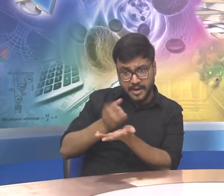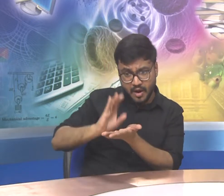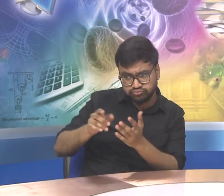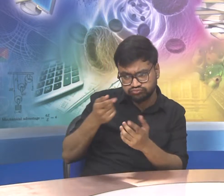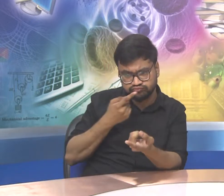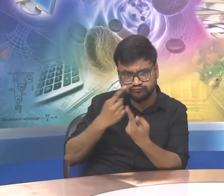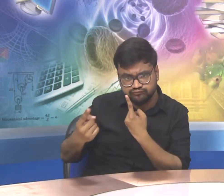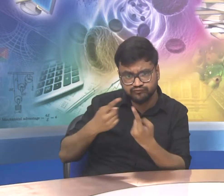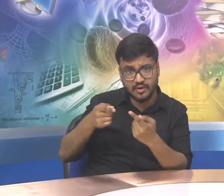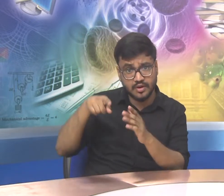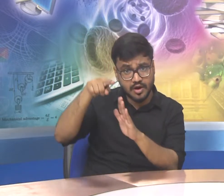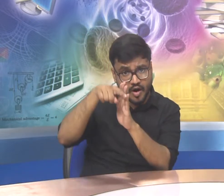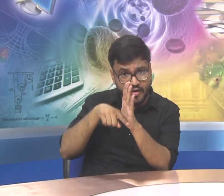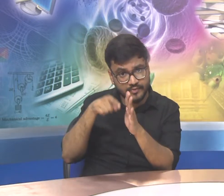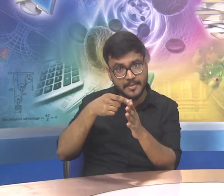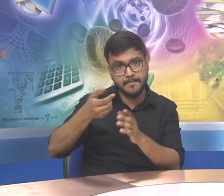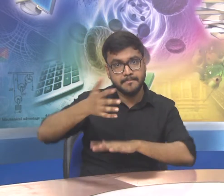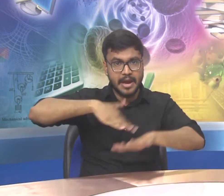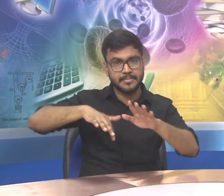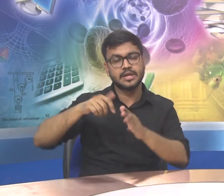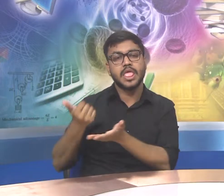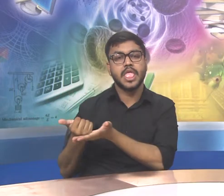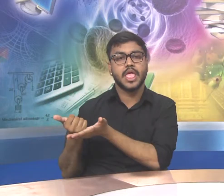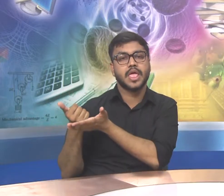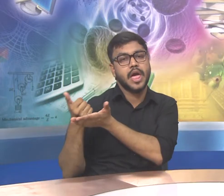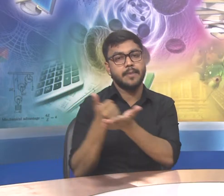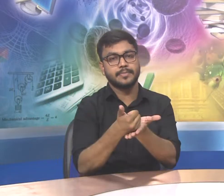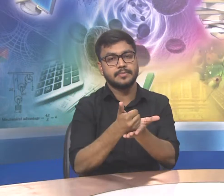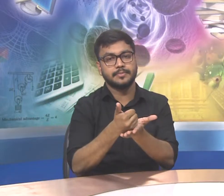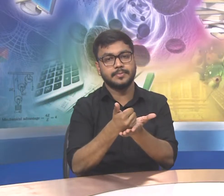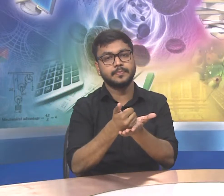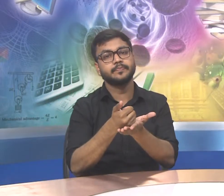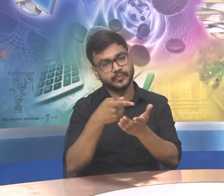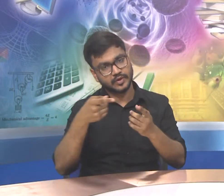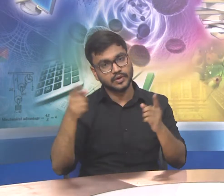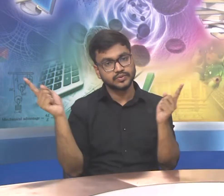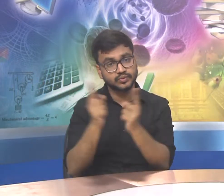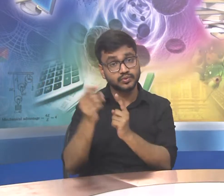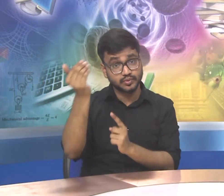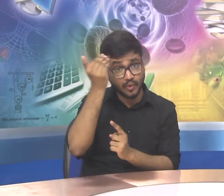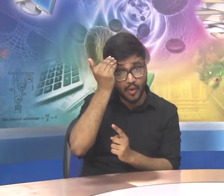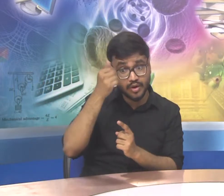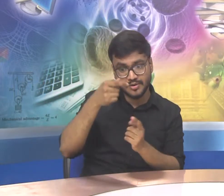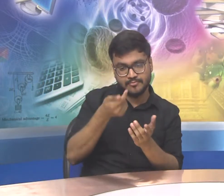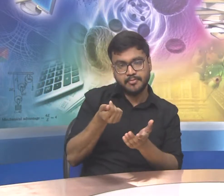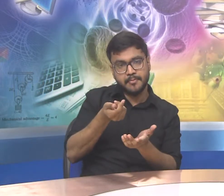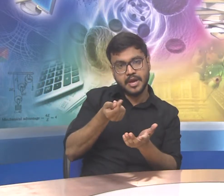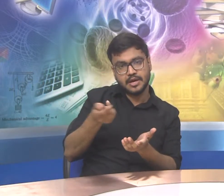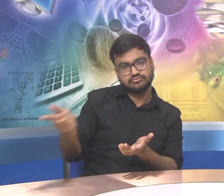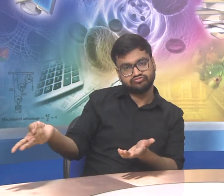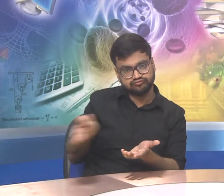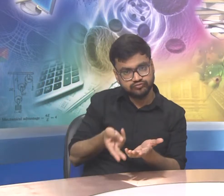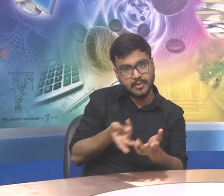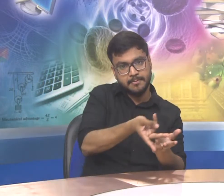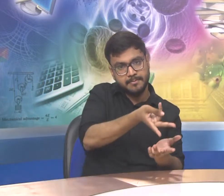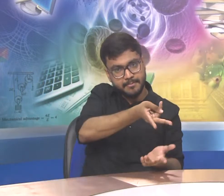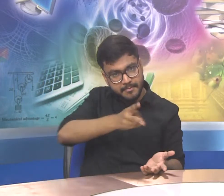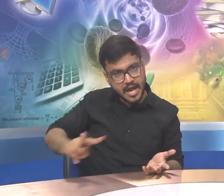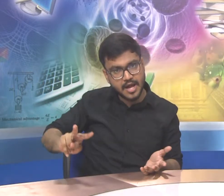can say that the organization which performs these functions is known as a